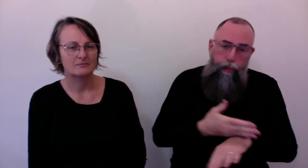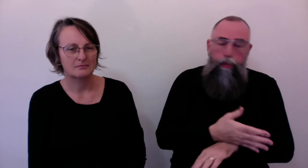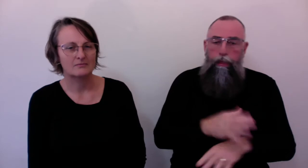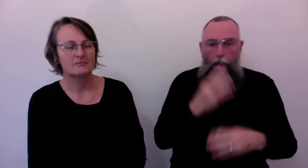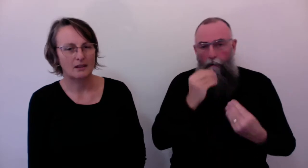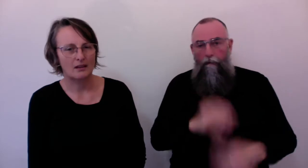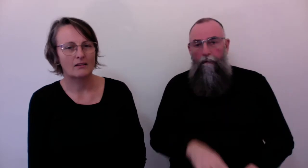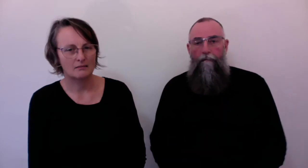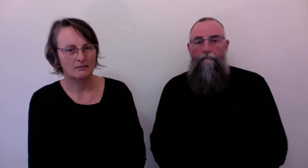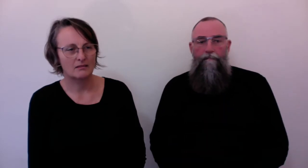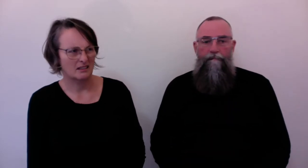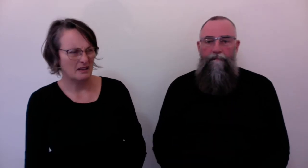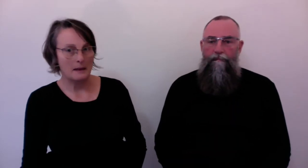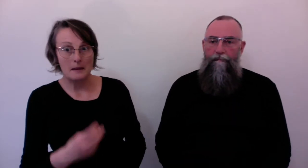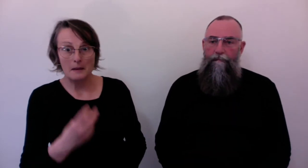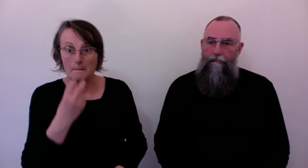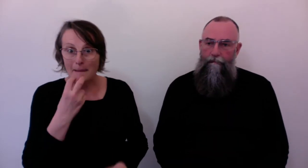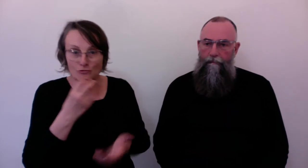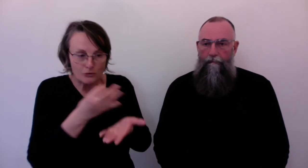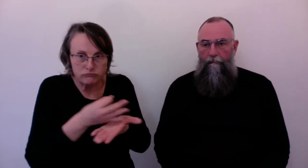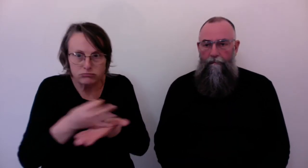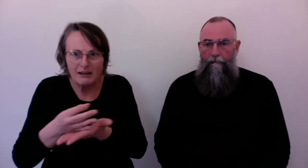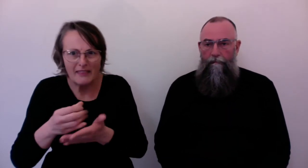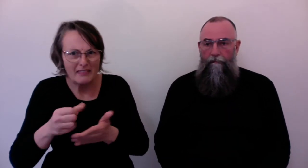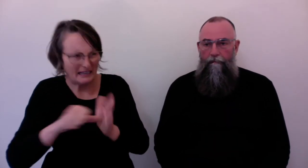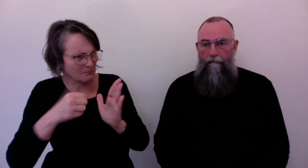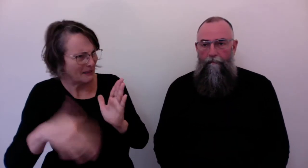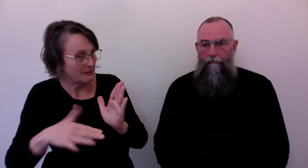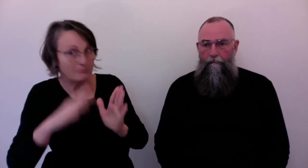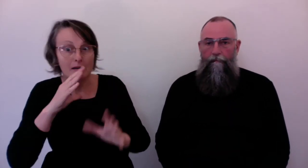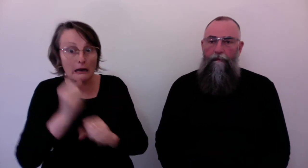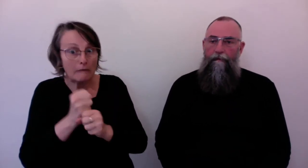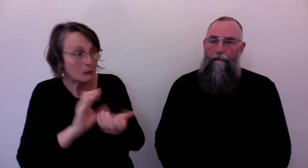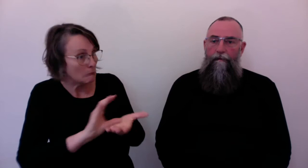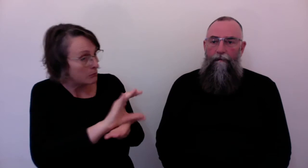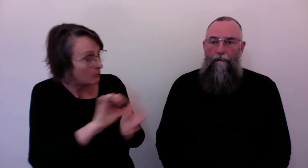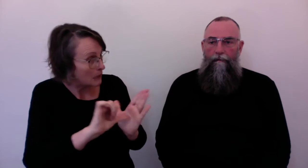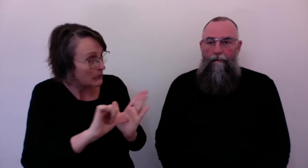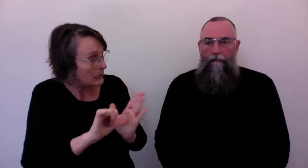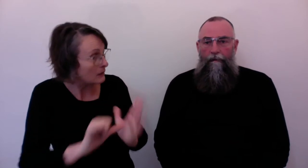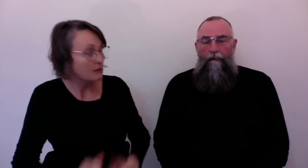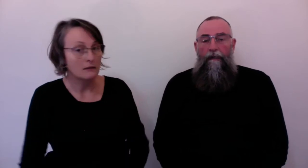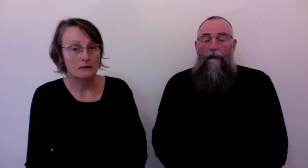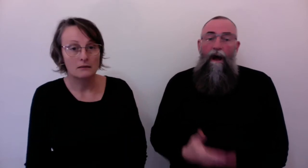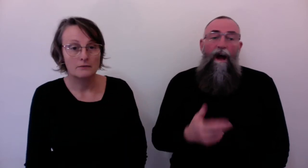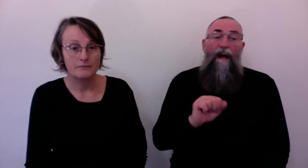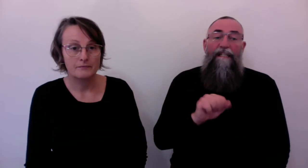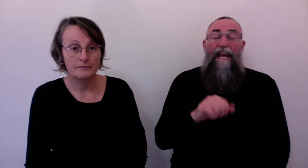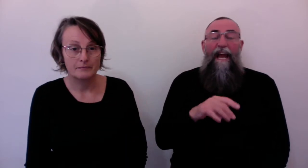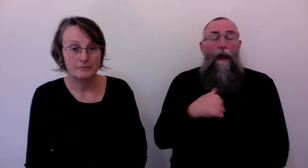The batteries are expensive. I do get government funding, but I don't get funding after I'm 26 years Yeah,